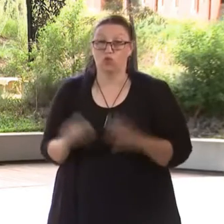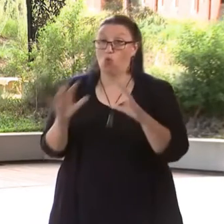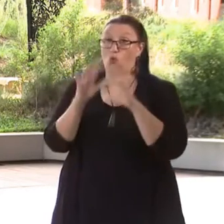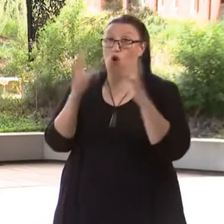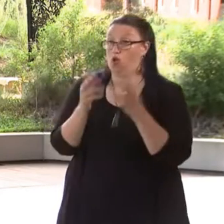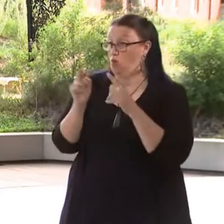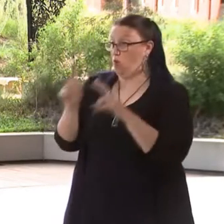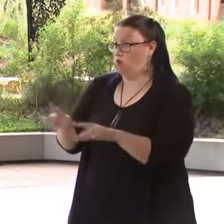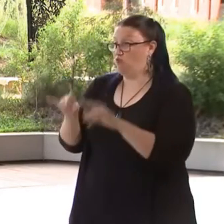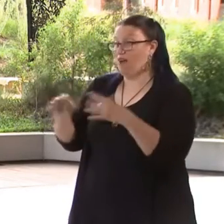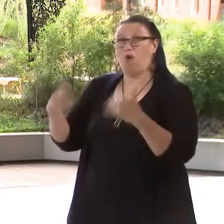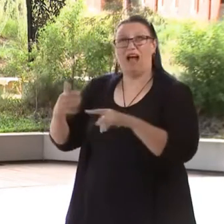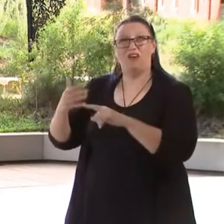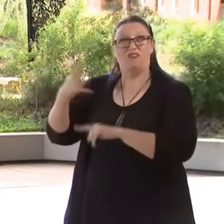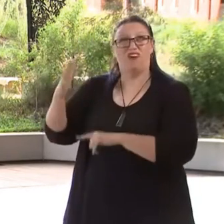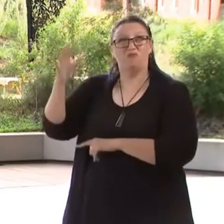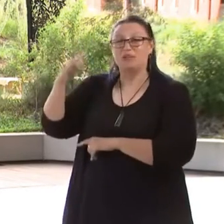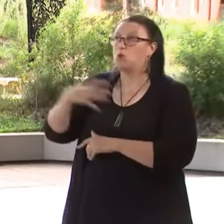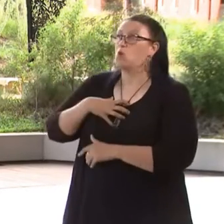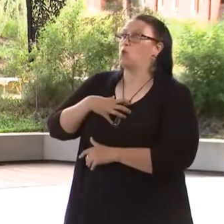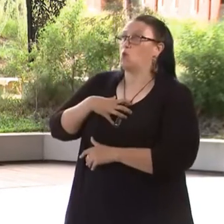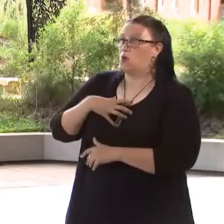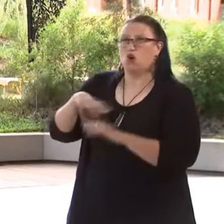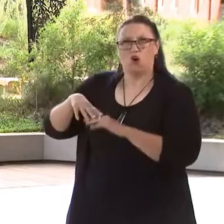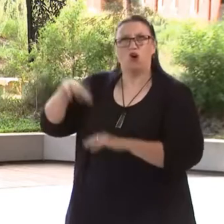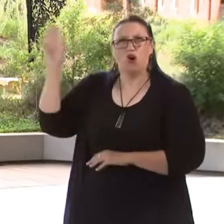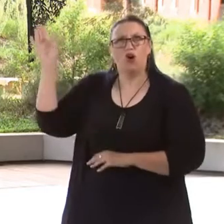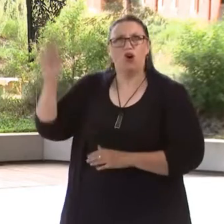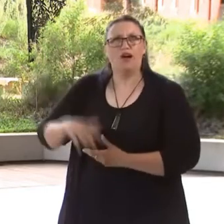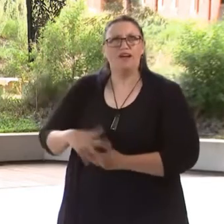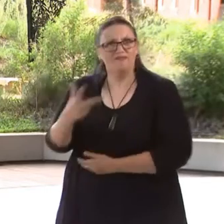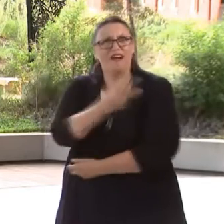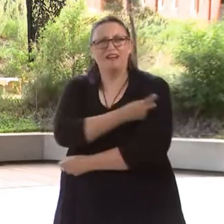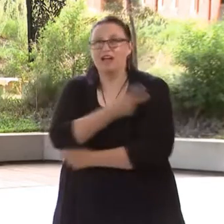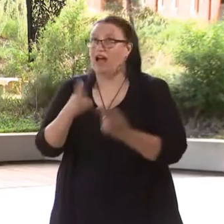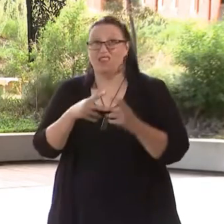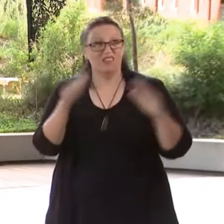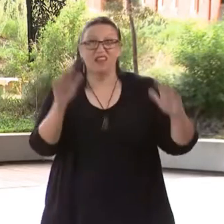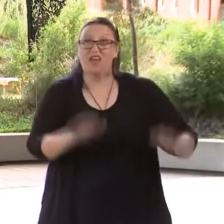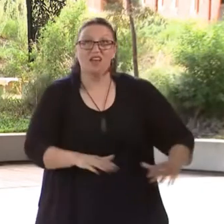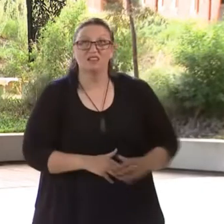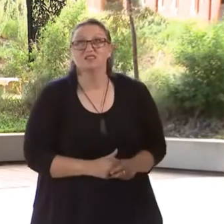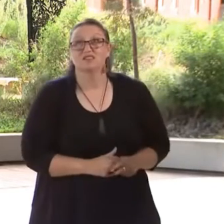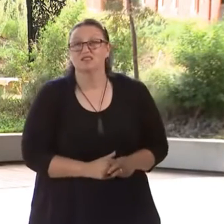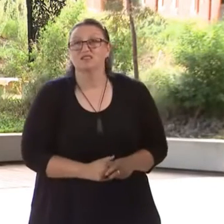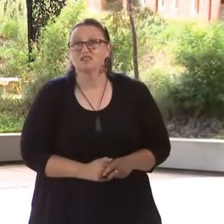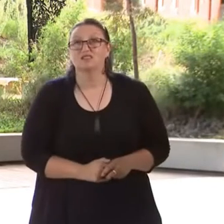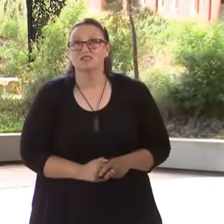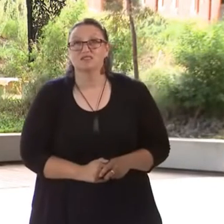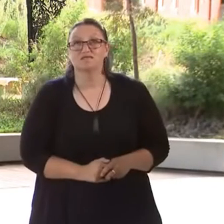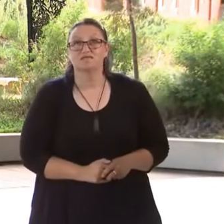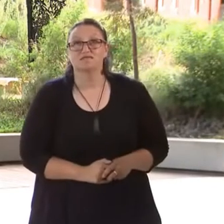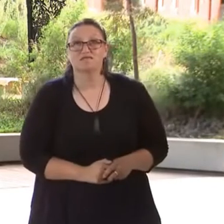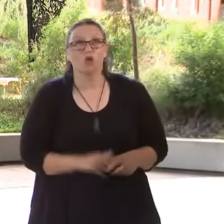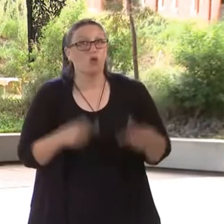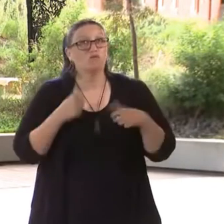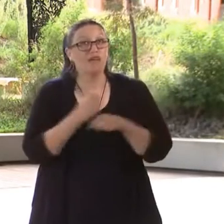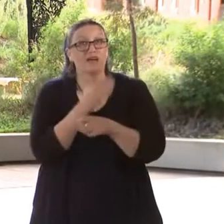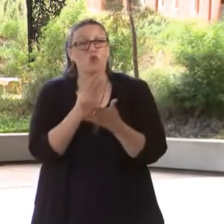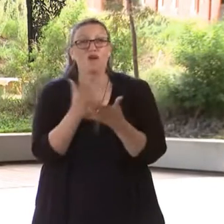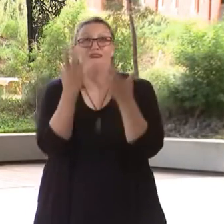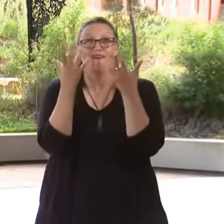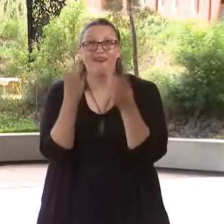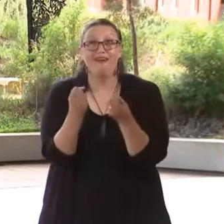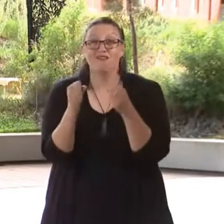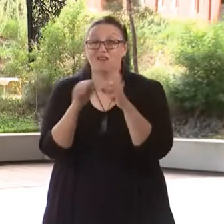in the world is testament to our people and ensured that we have the capacity in our health system to keep people safe and give them the love,